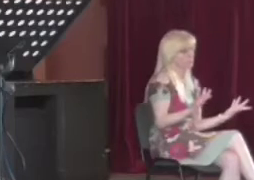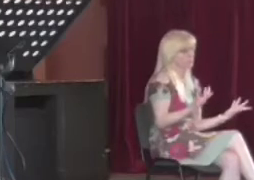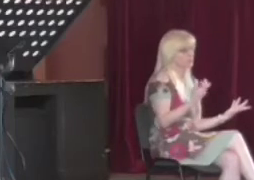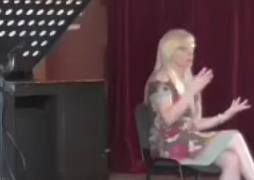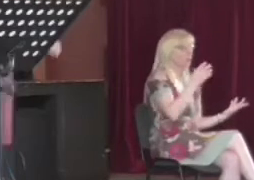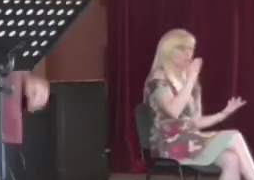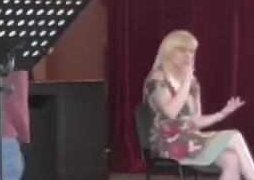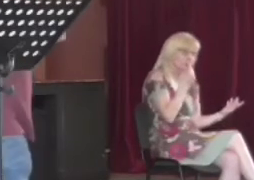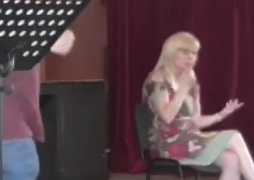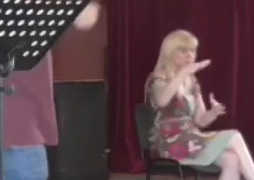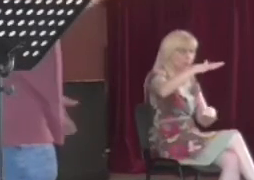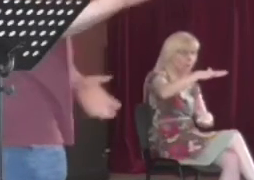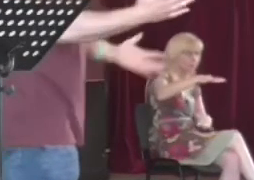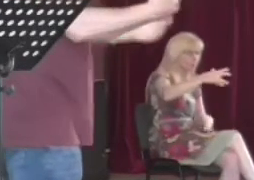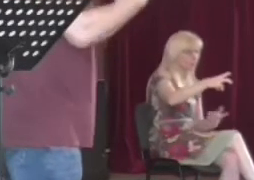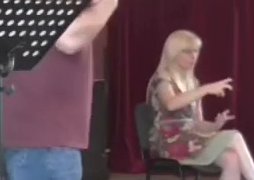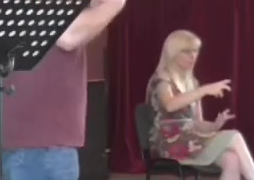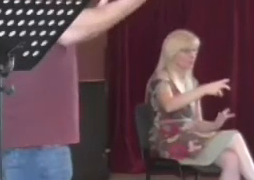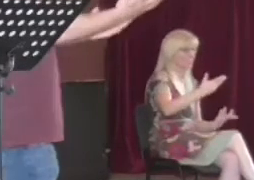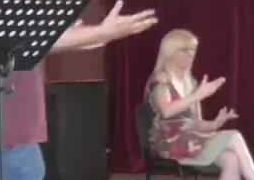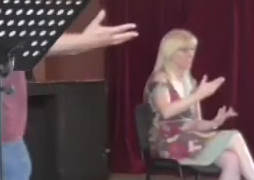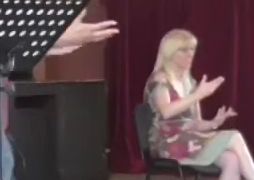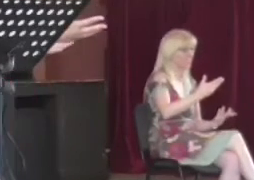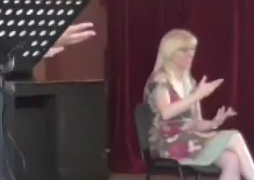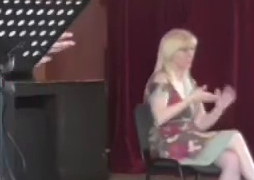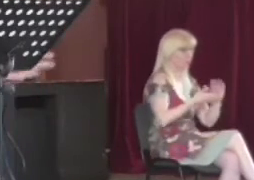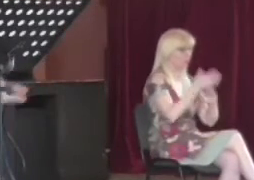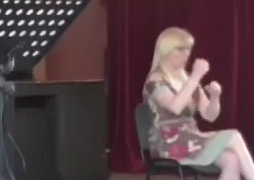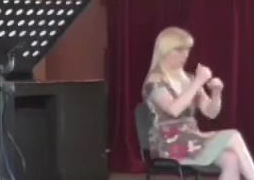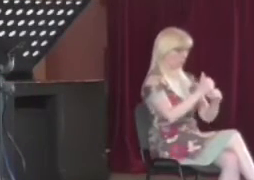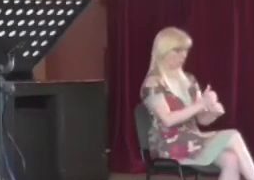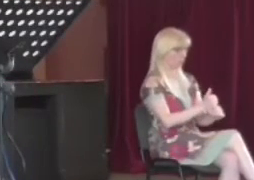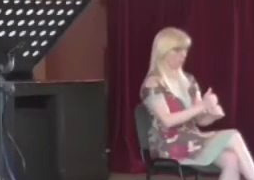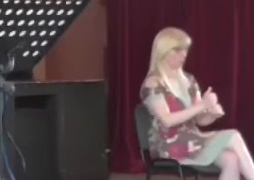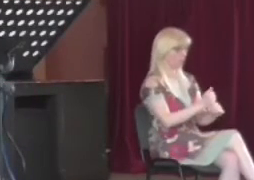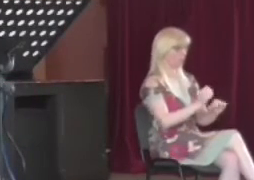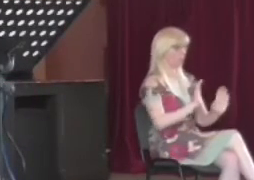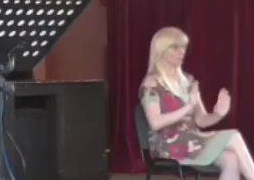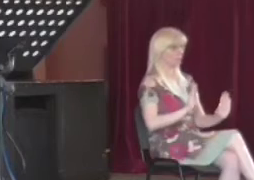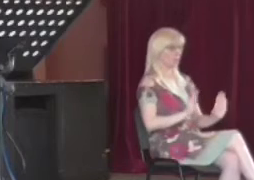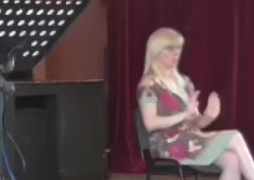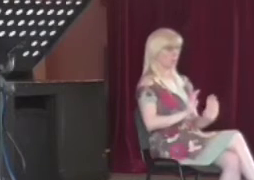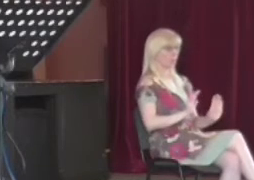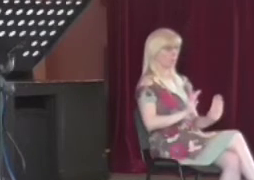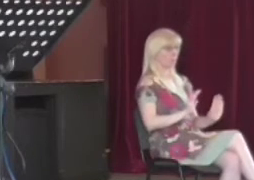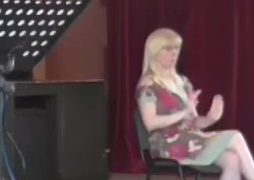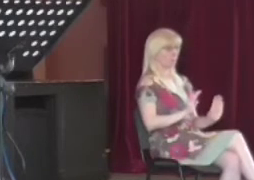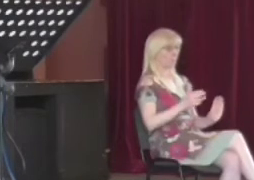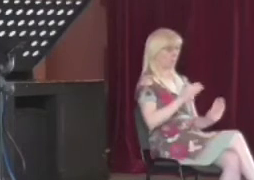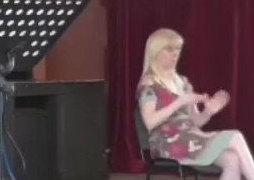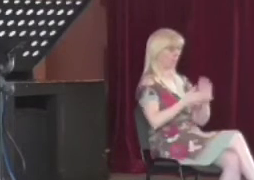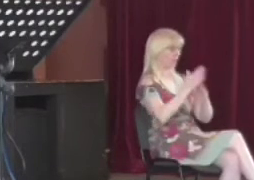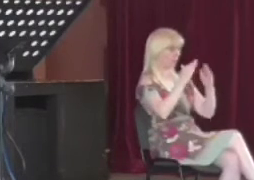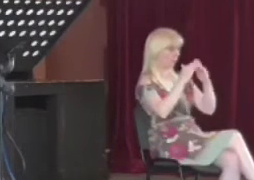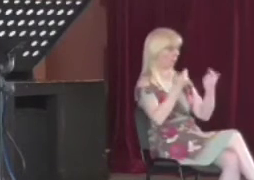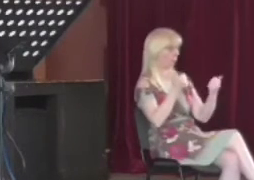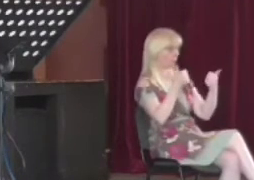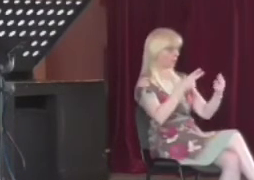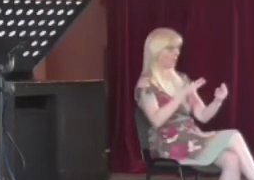led so many different churches that he wrote letters to that we have the privilege to see now, and he was persecuted for his faith.